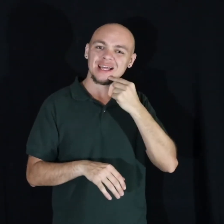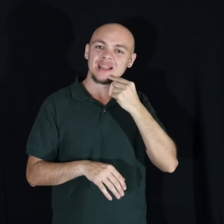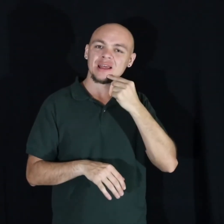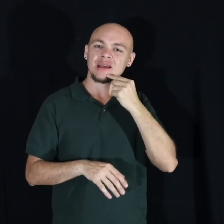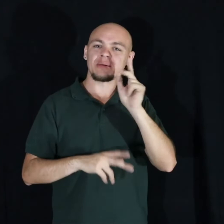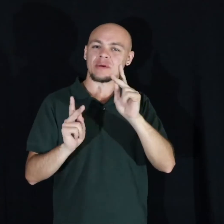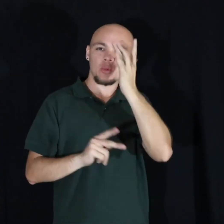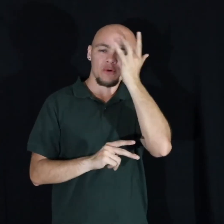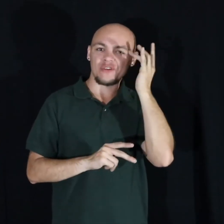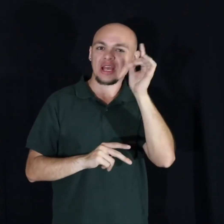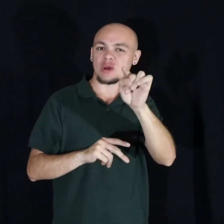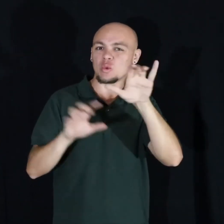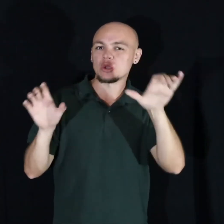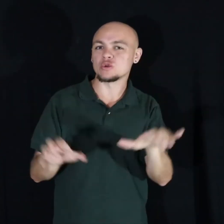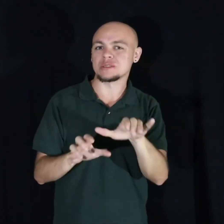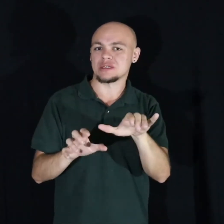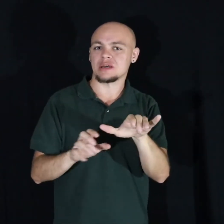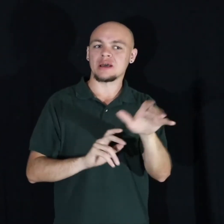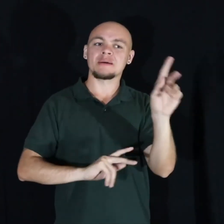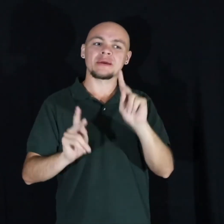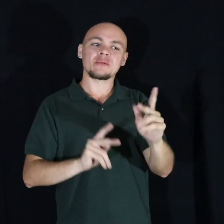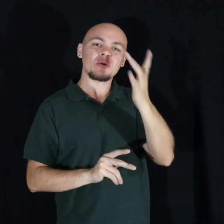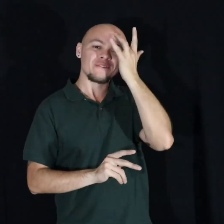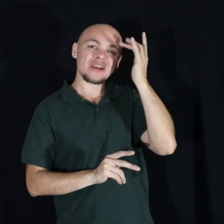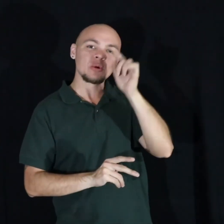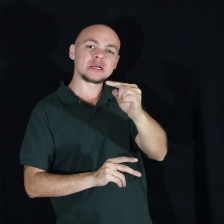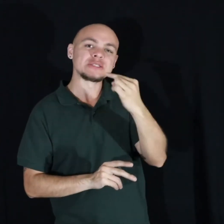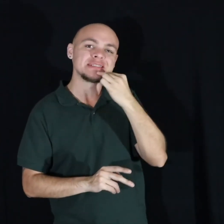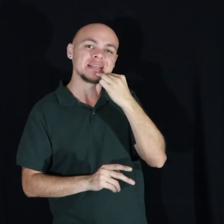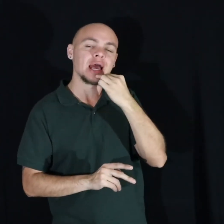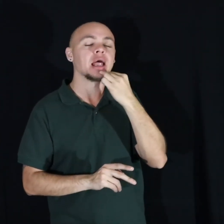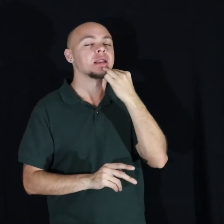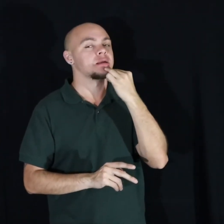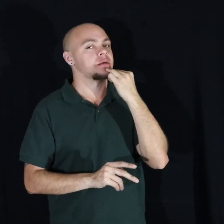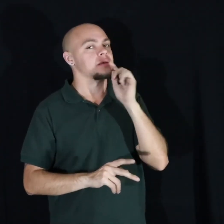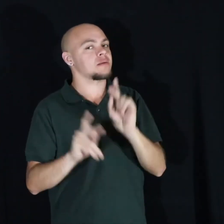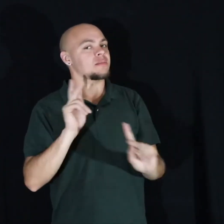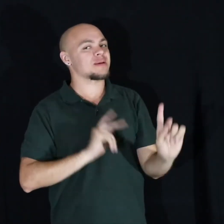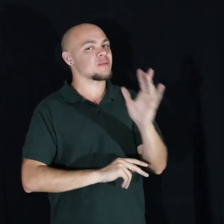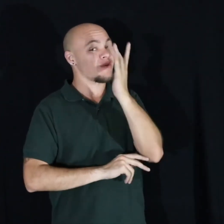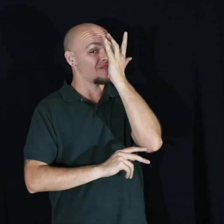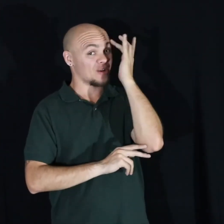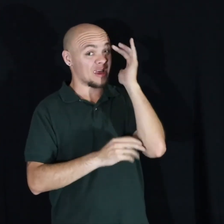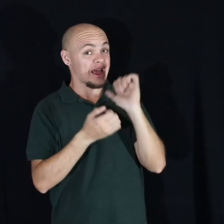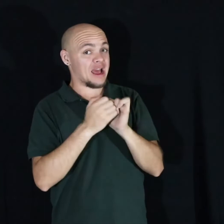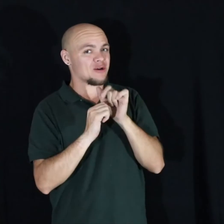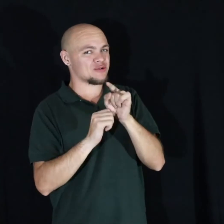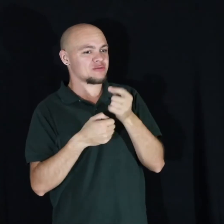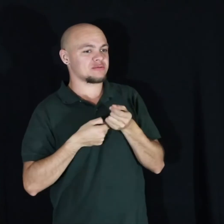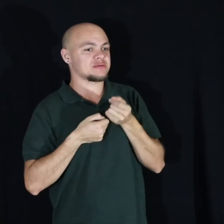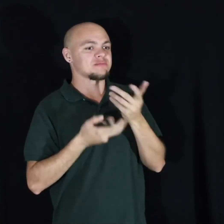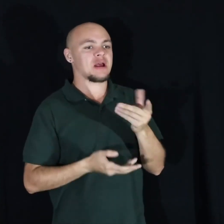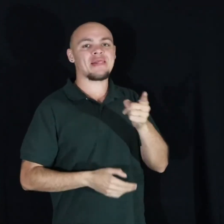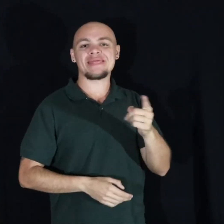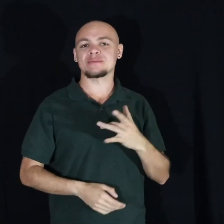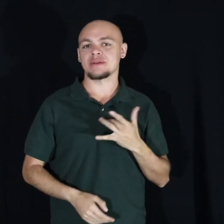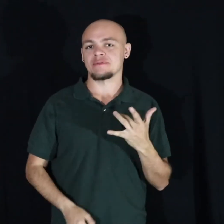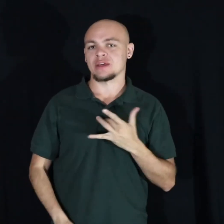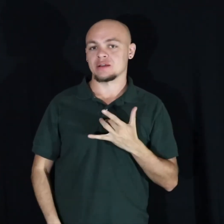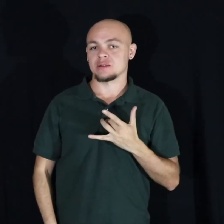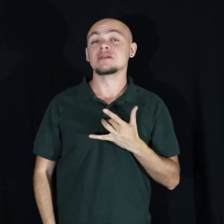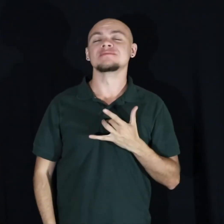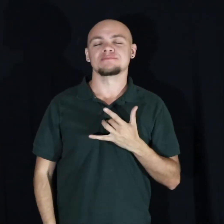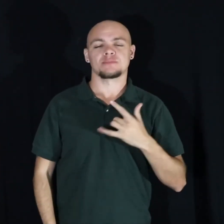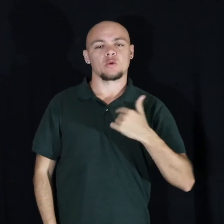did. People will forget what you said. But people will never forget how you made them feel. When I